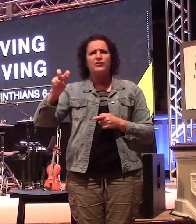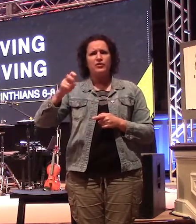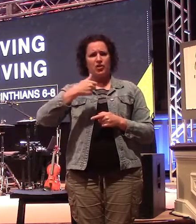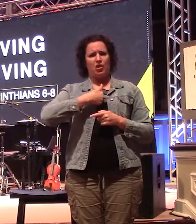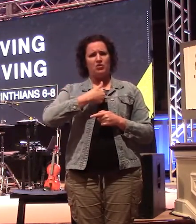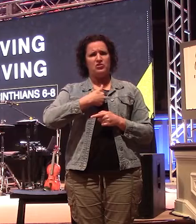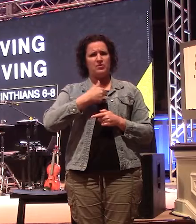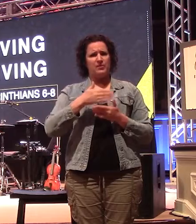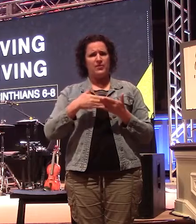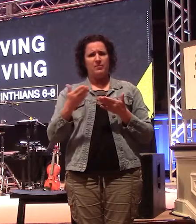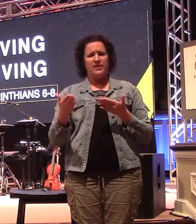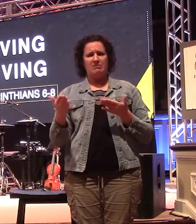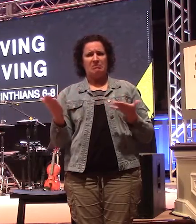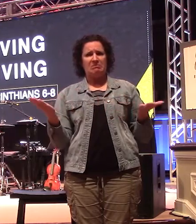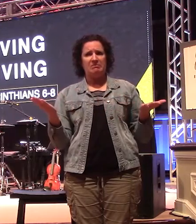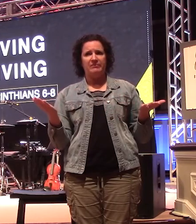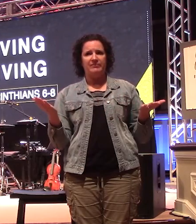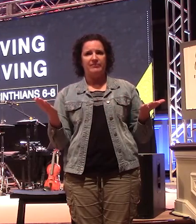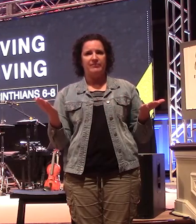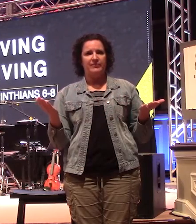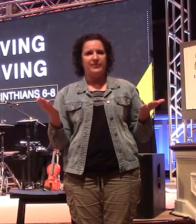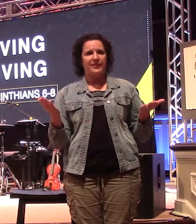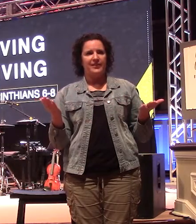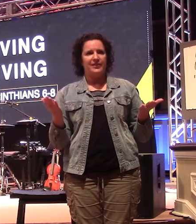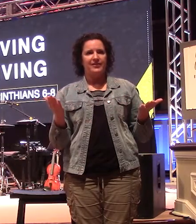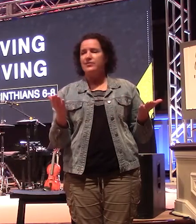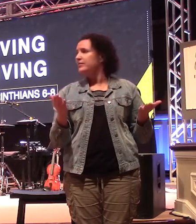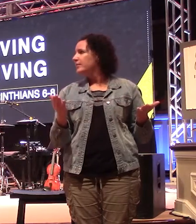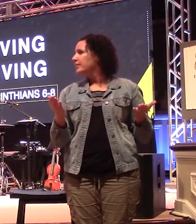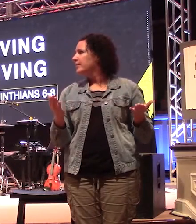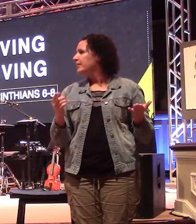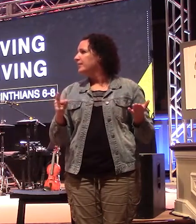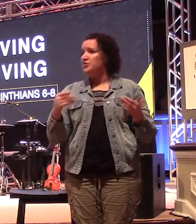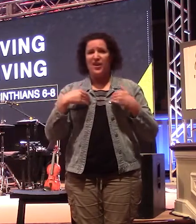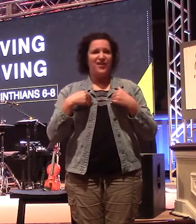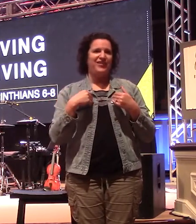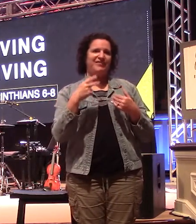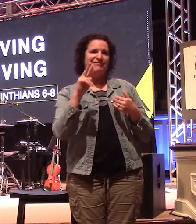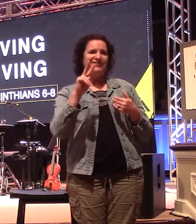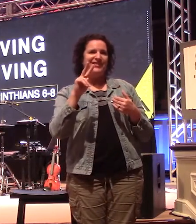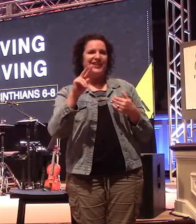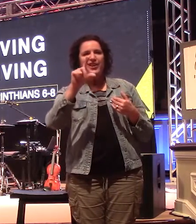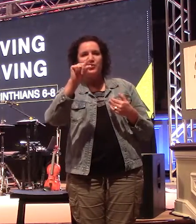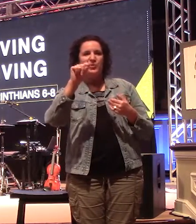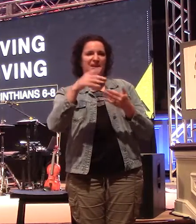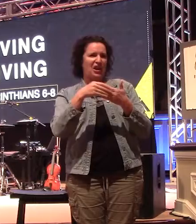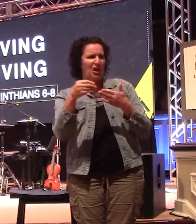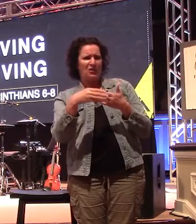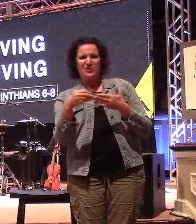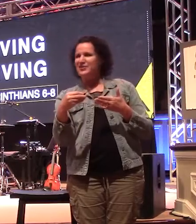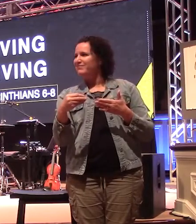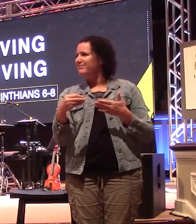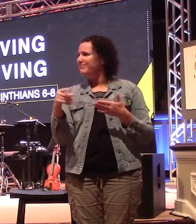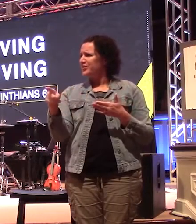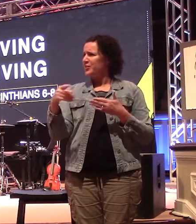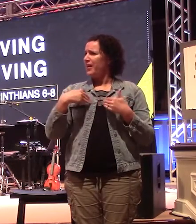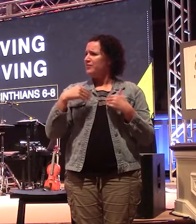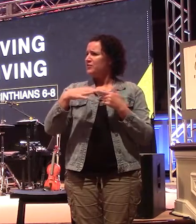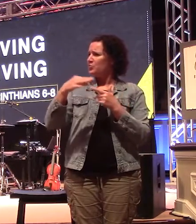do you have any money? Like 20 or something? Some people don't have money. You have